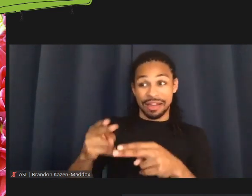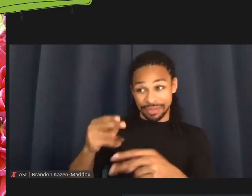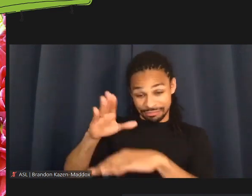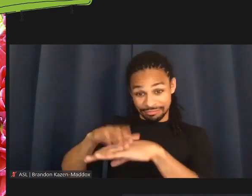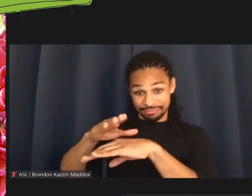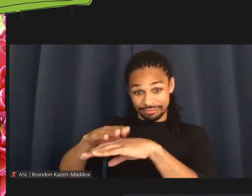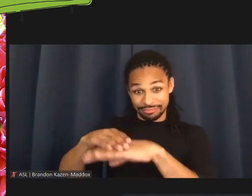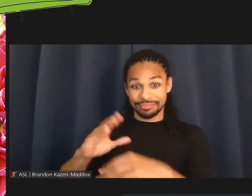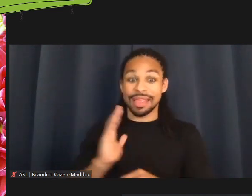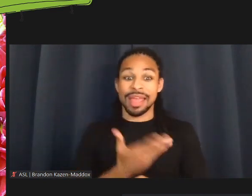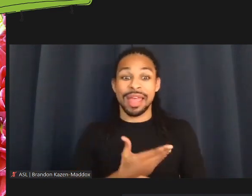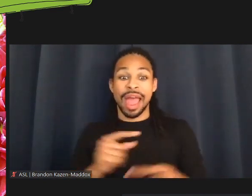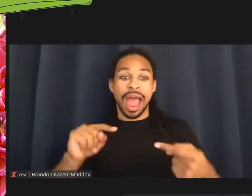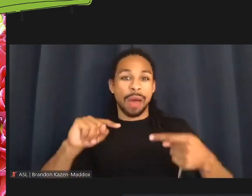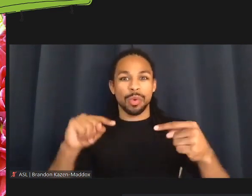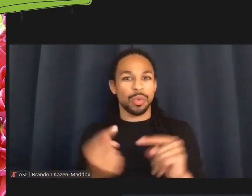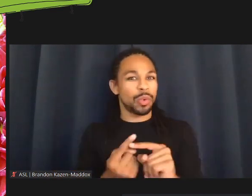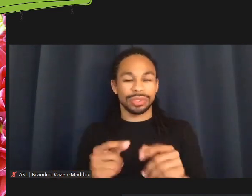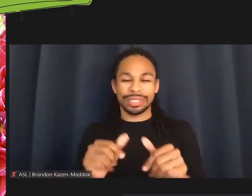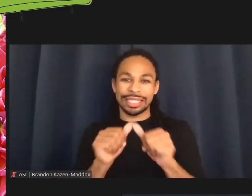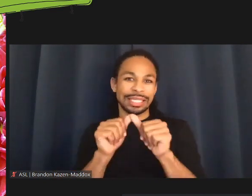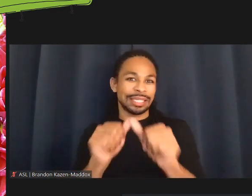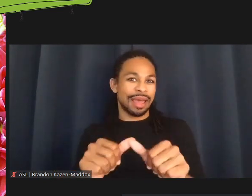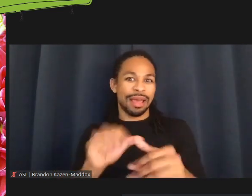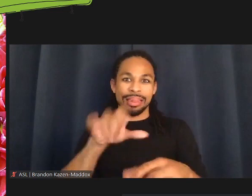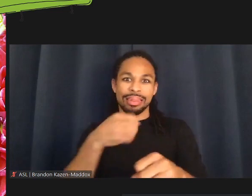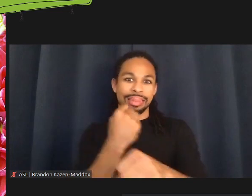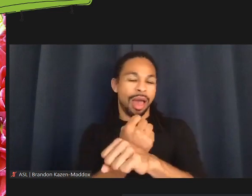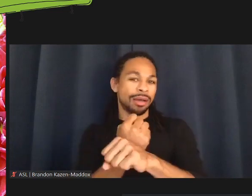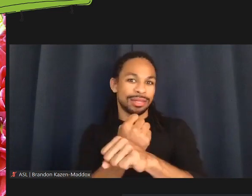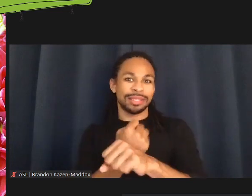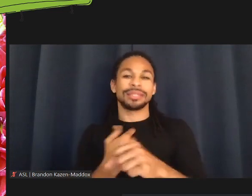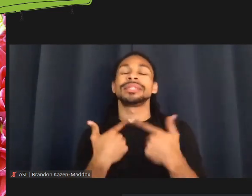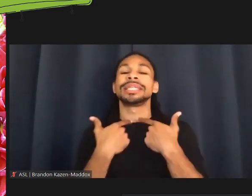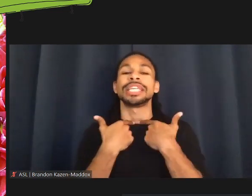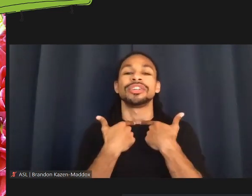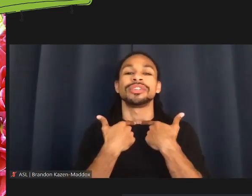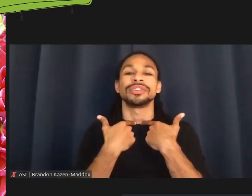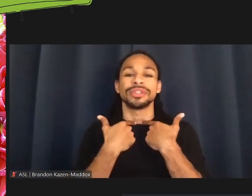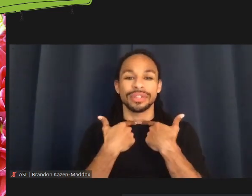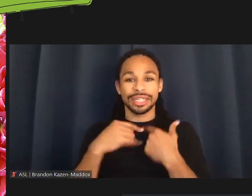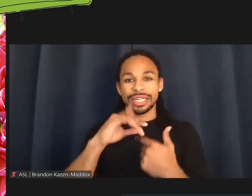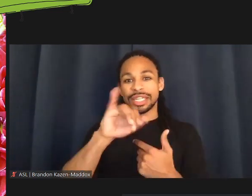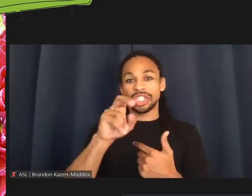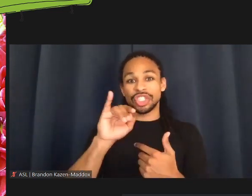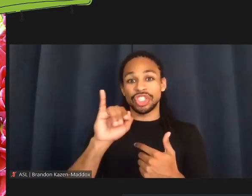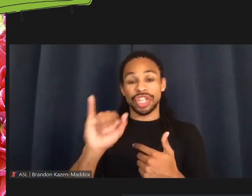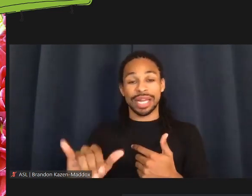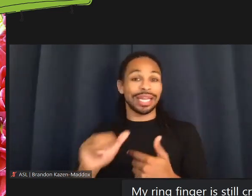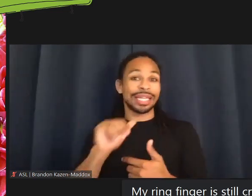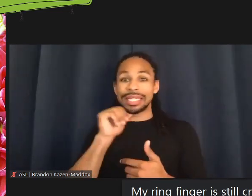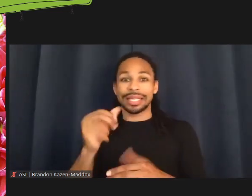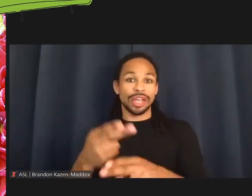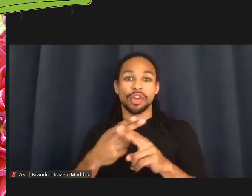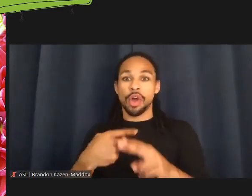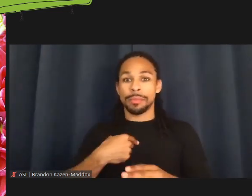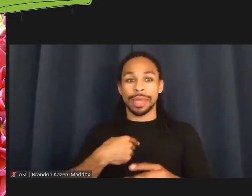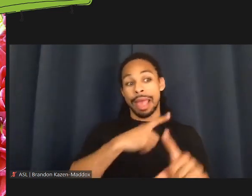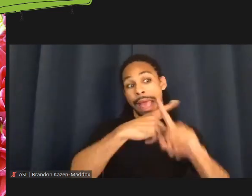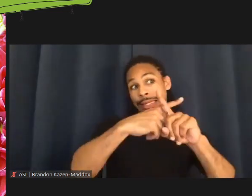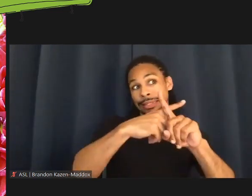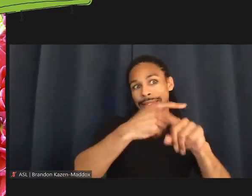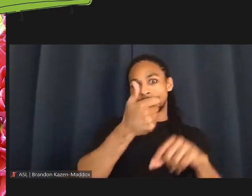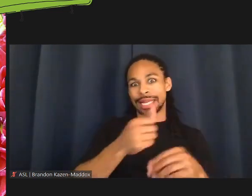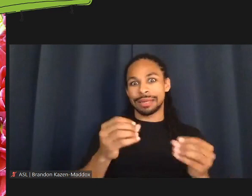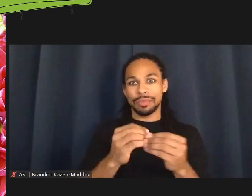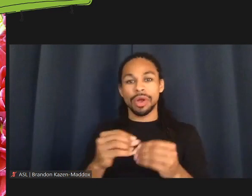the larynx. Jenny doesn't call for X anymore. She calls me Jimena. It was